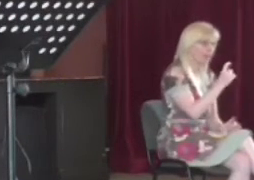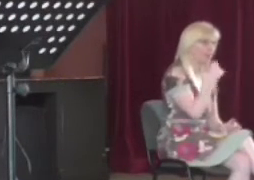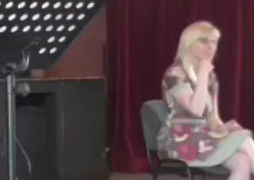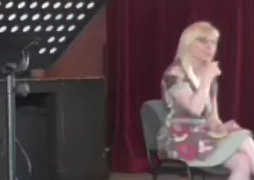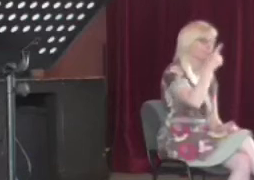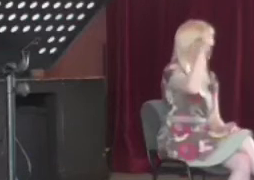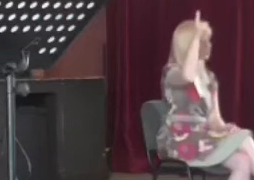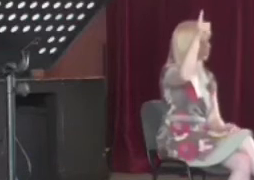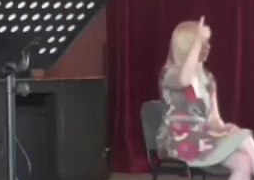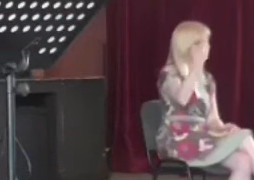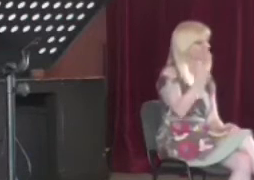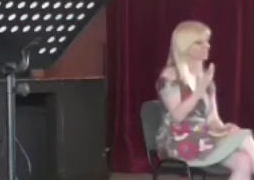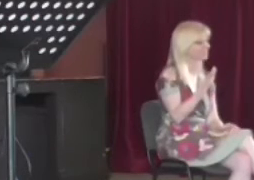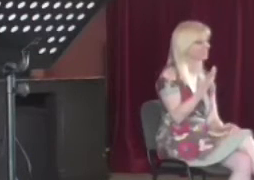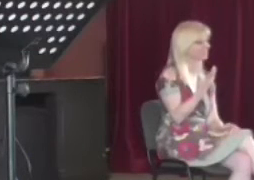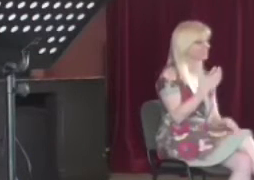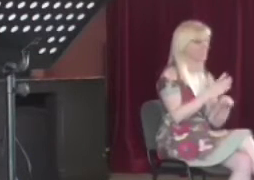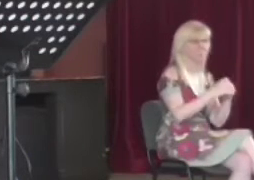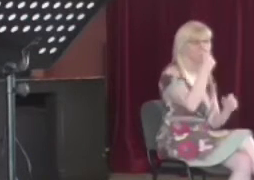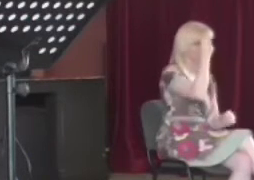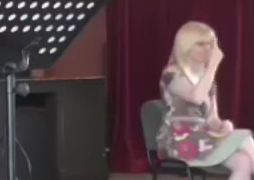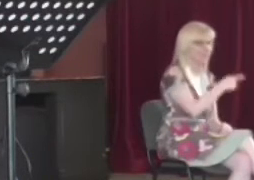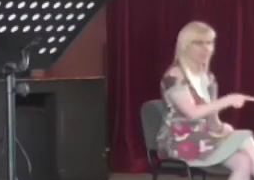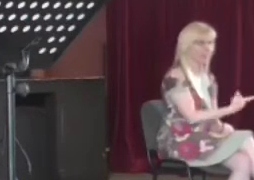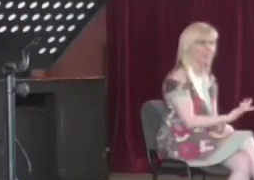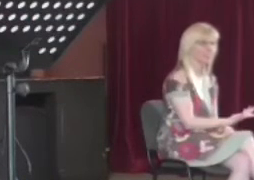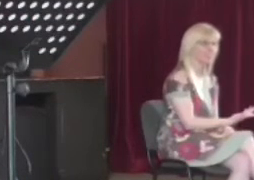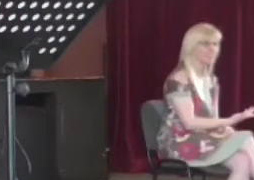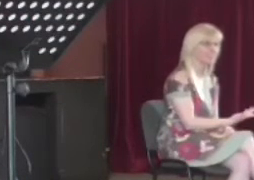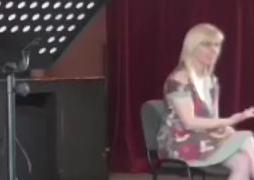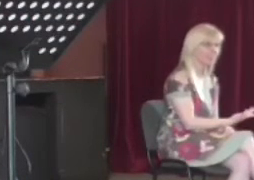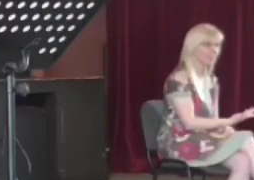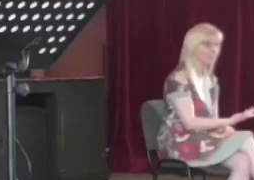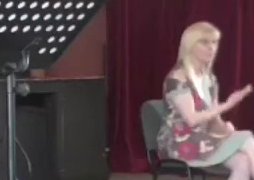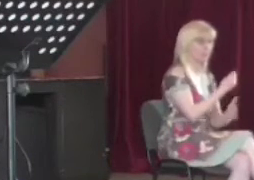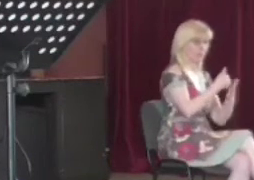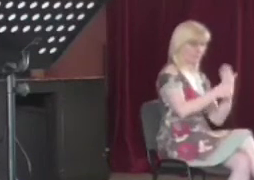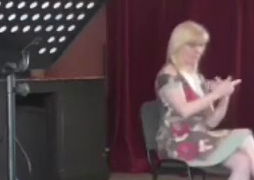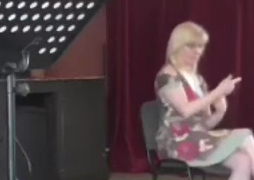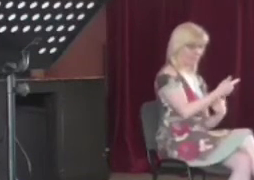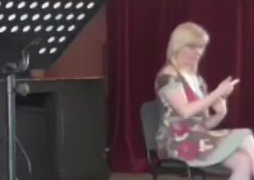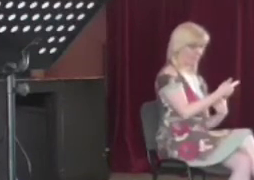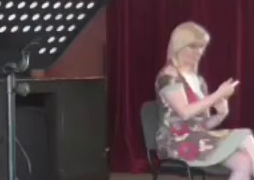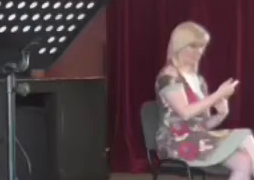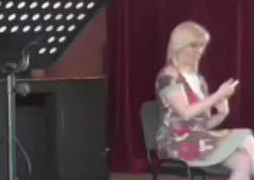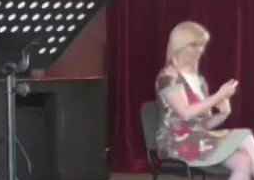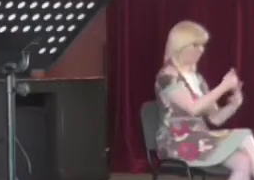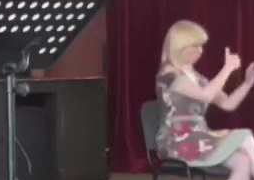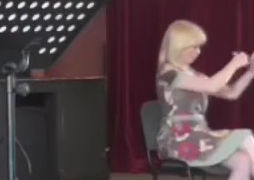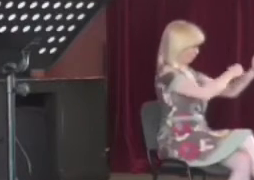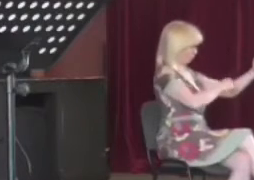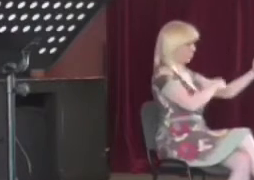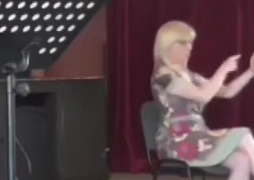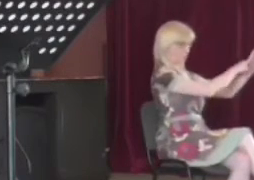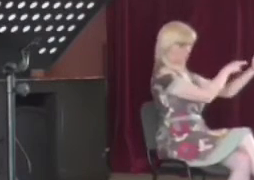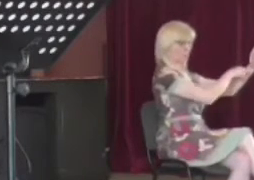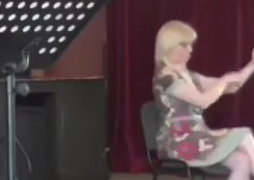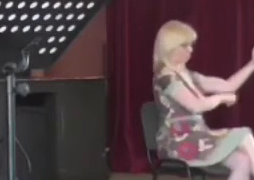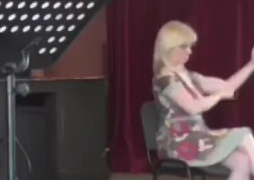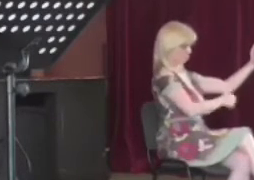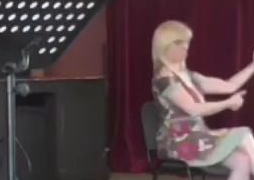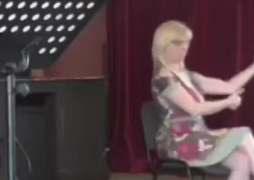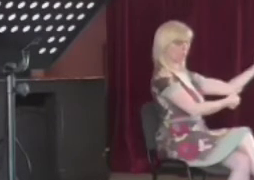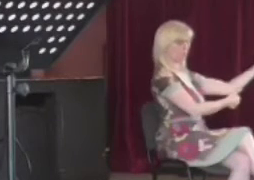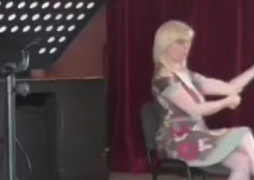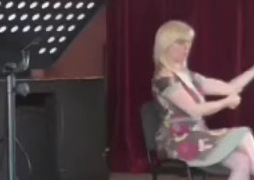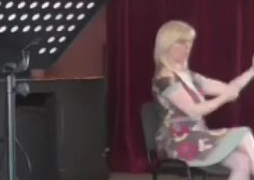then he preached the gospel and started churches and all sorts of miraculous things. So he endorses our vision statement, which is